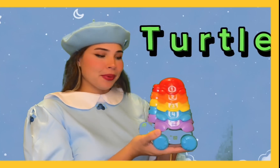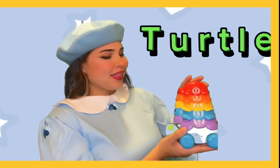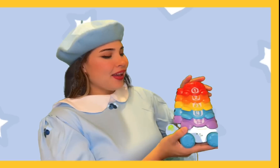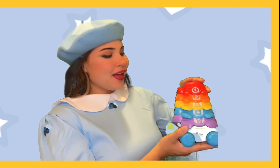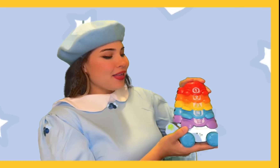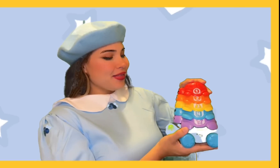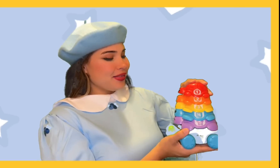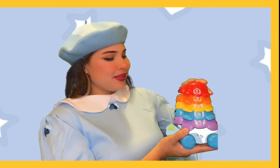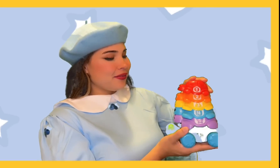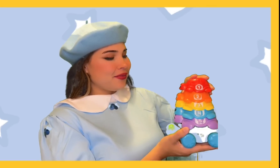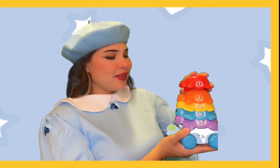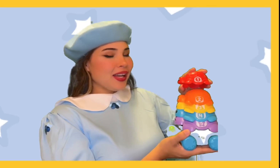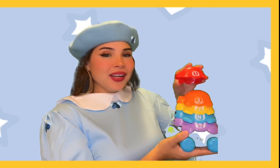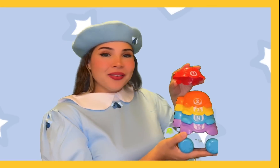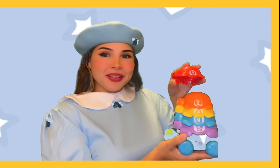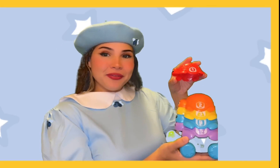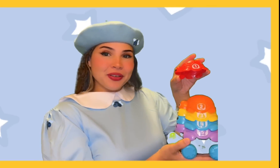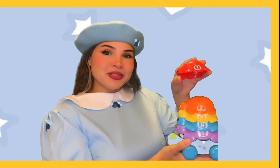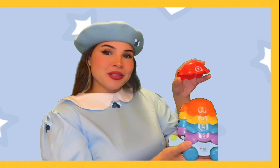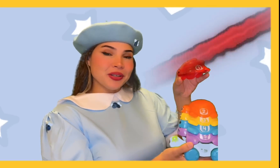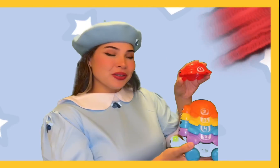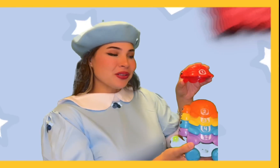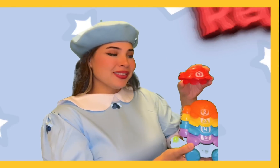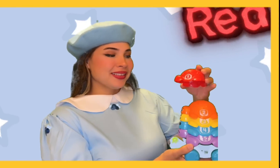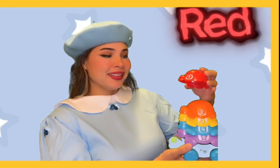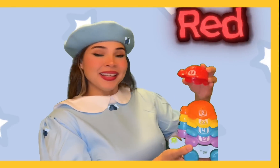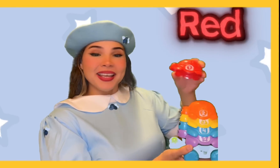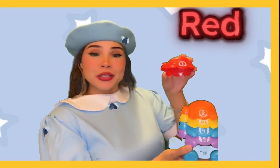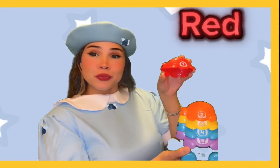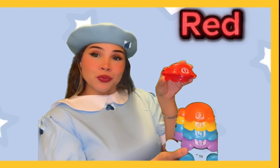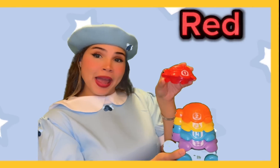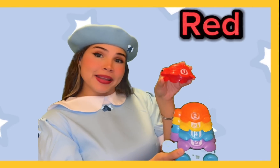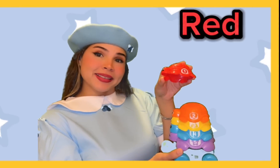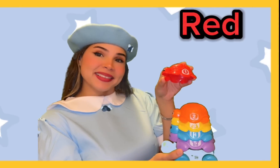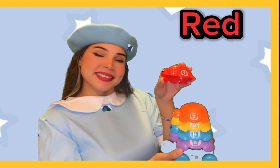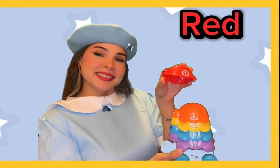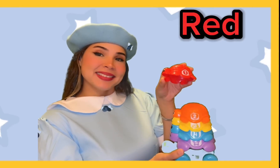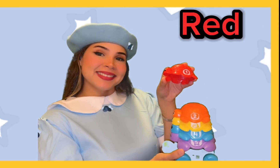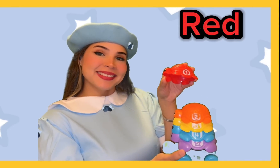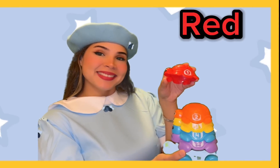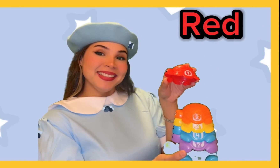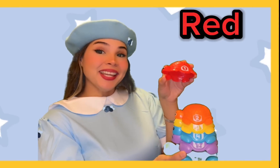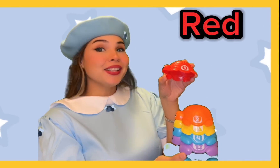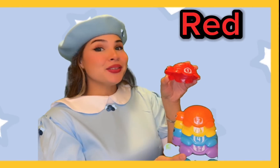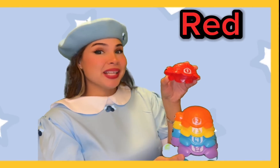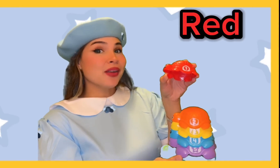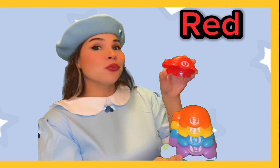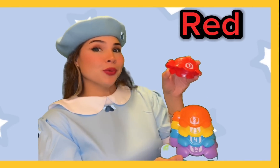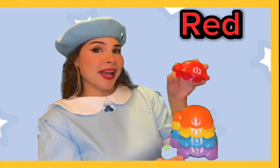The very first turtle is red. Can you say red?